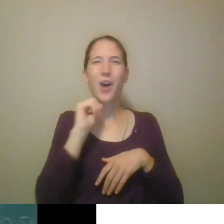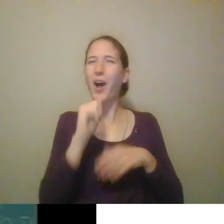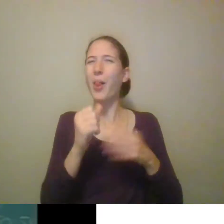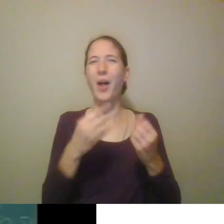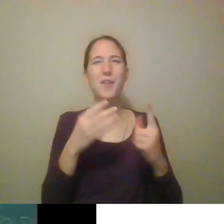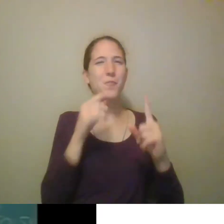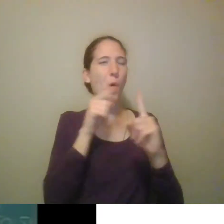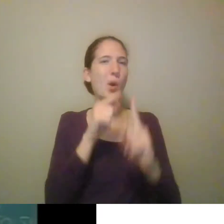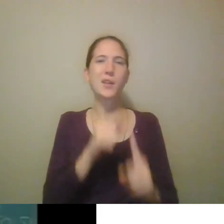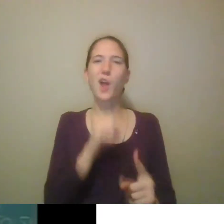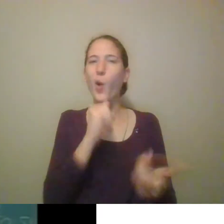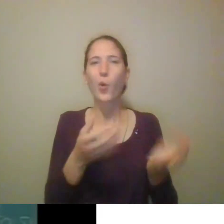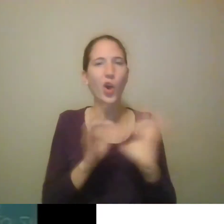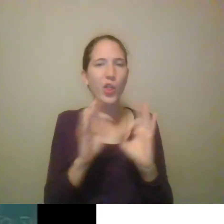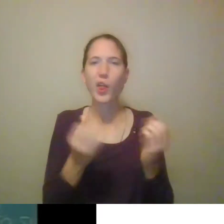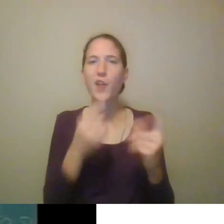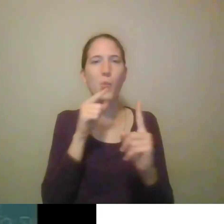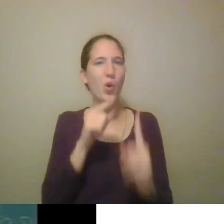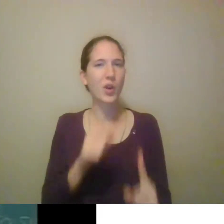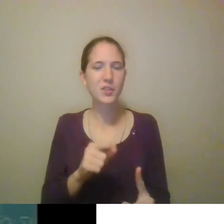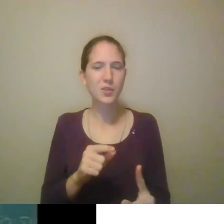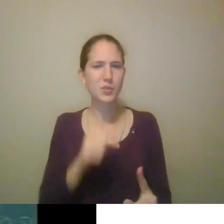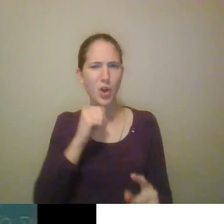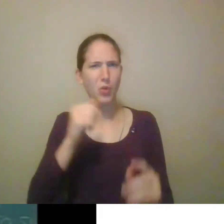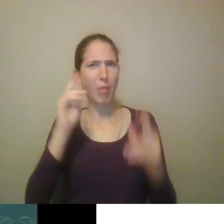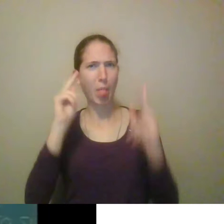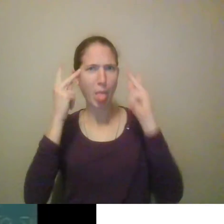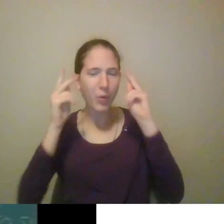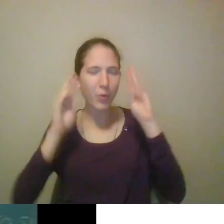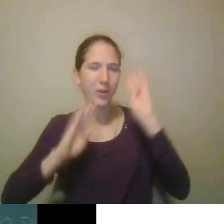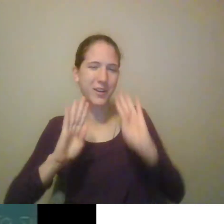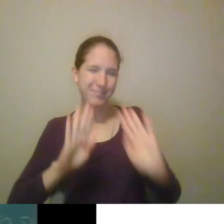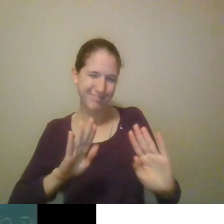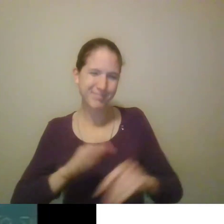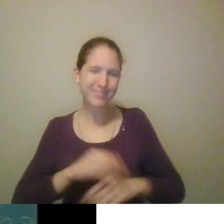all relax on that respect. It's not going to be a 50-point